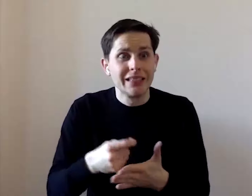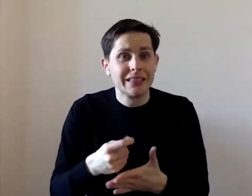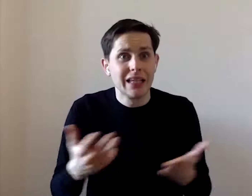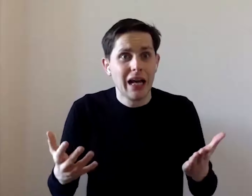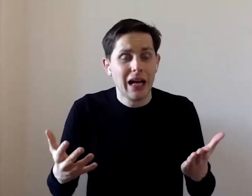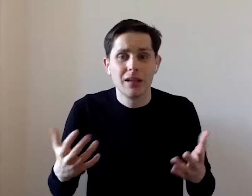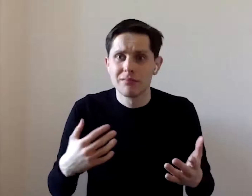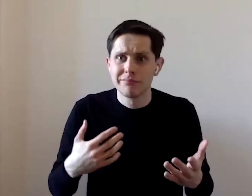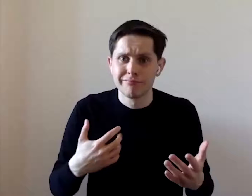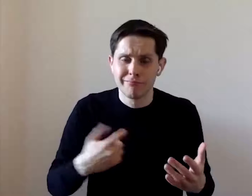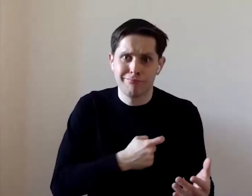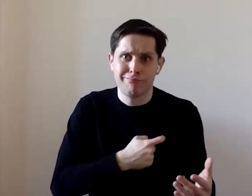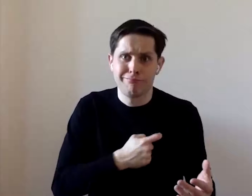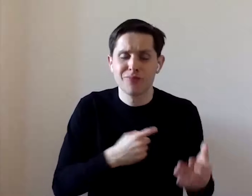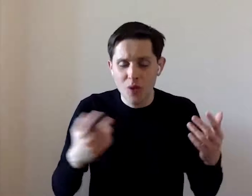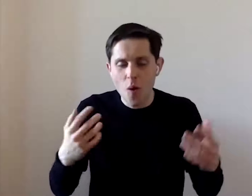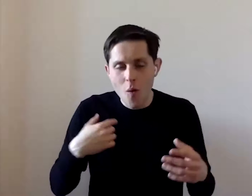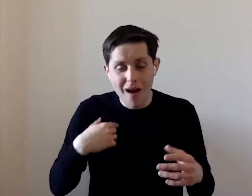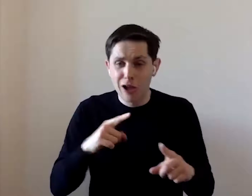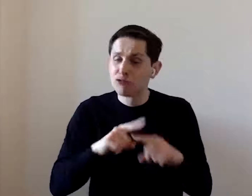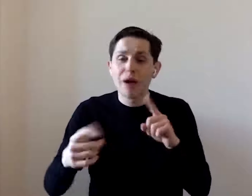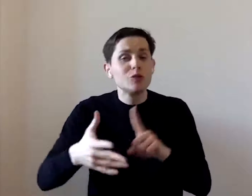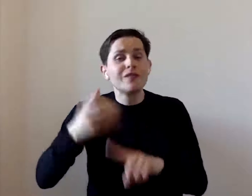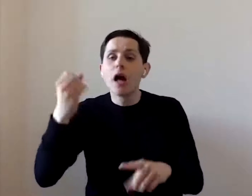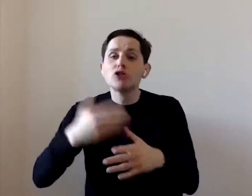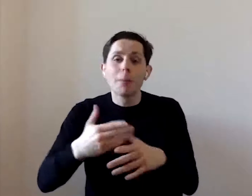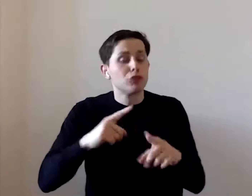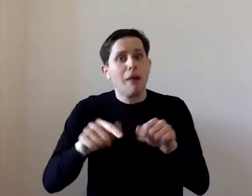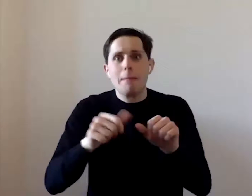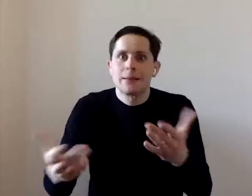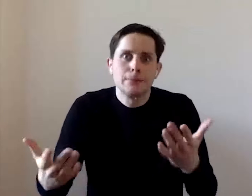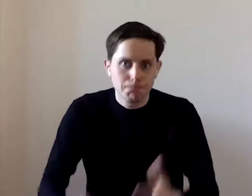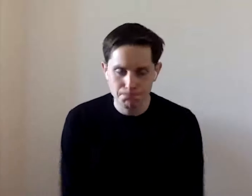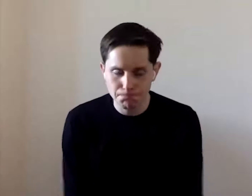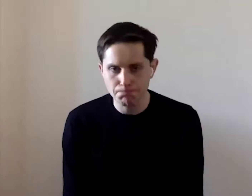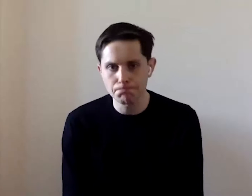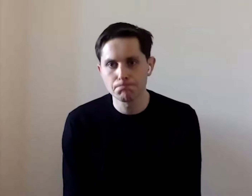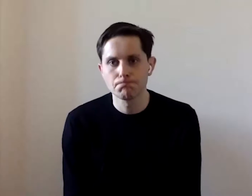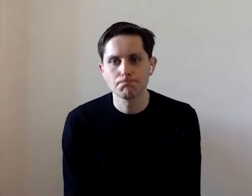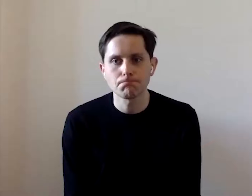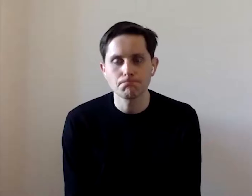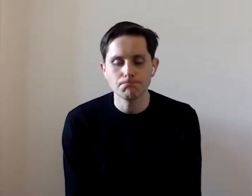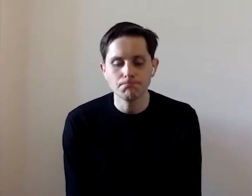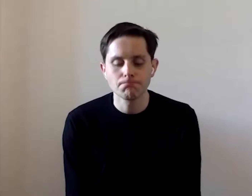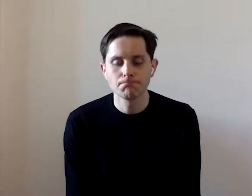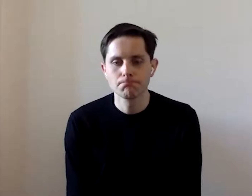you graduate and then at some point you think, shit, like, how am I going to pay my rent? I guess I felt I had no choice but to just try and find